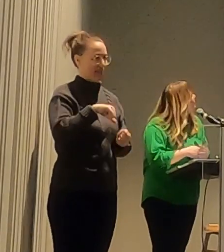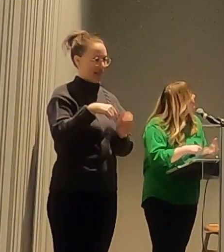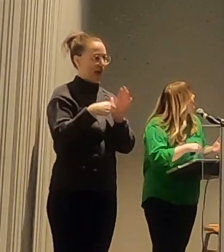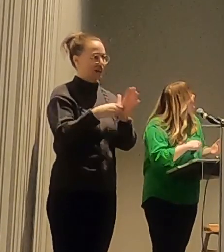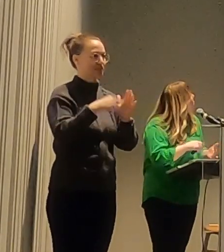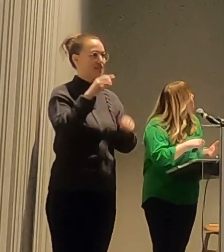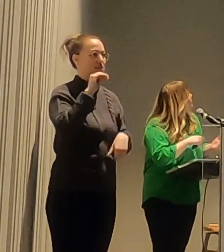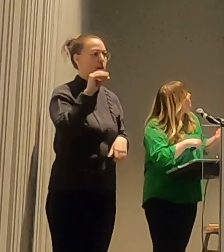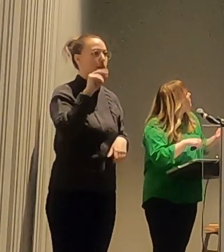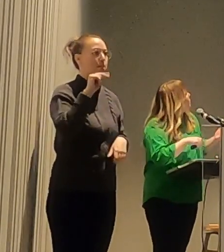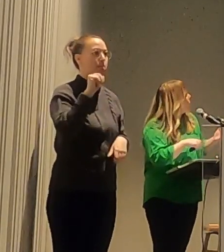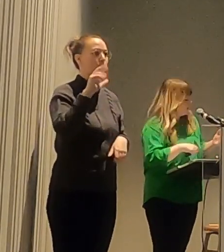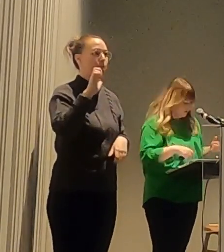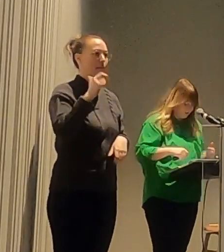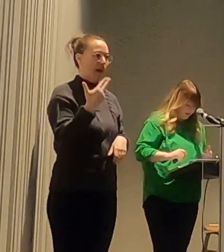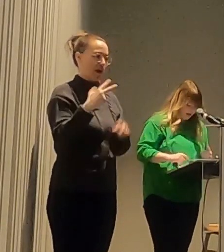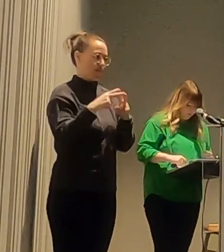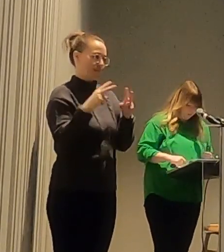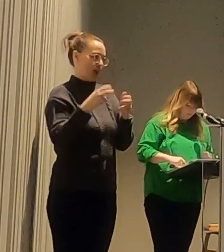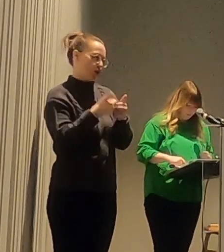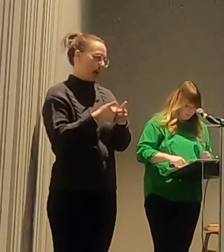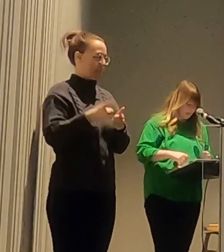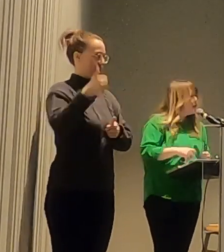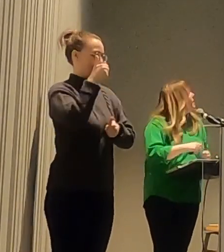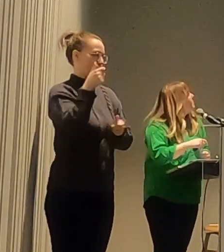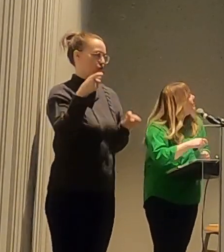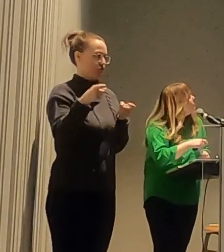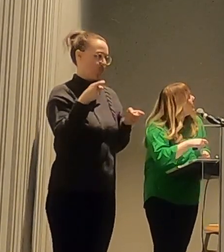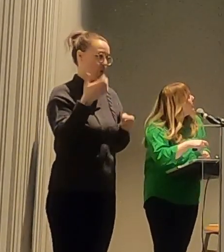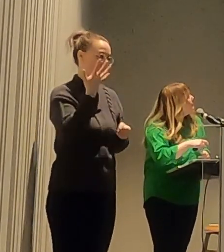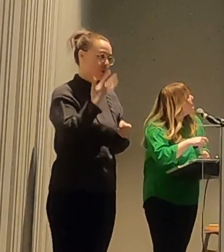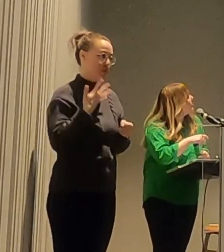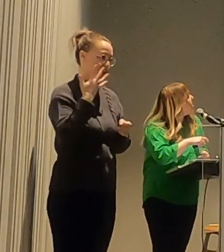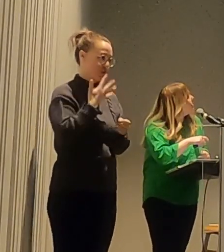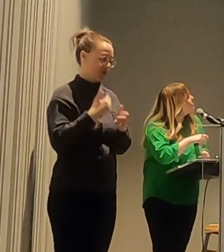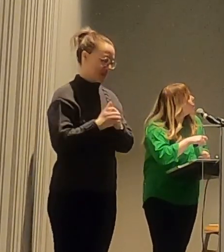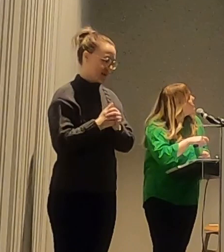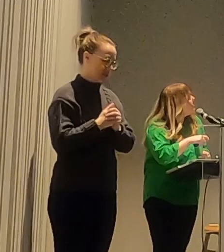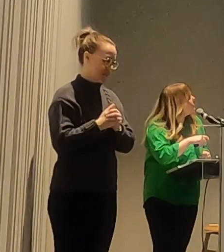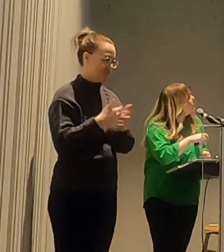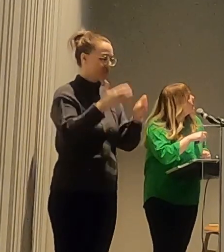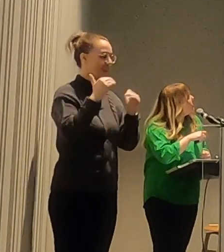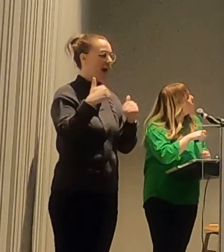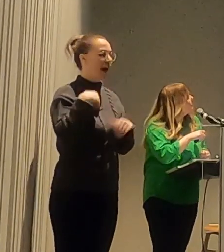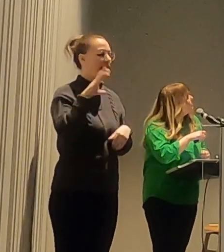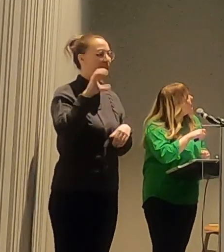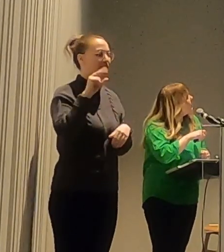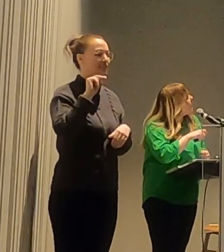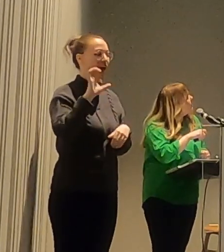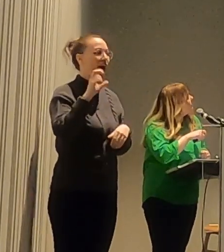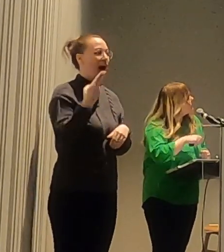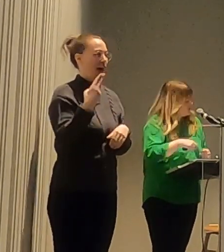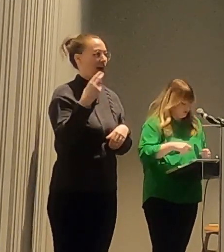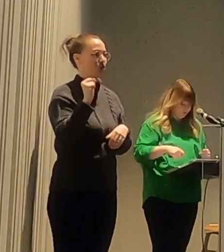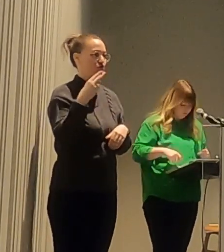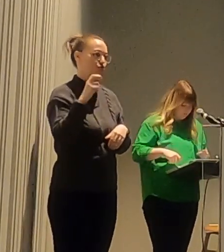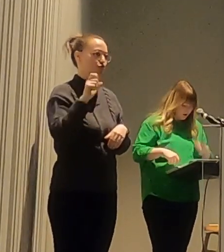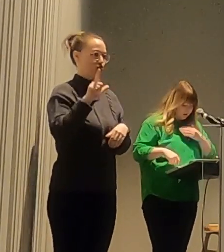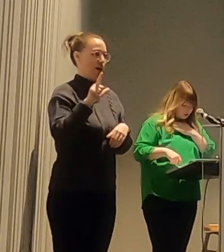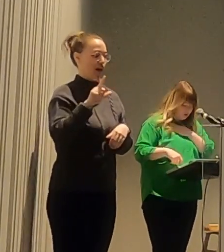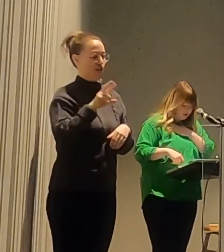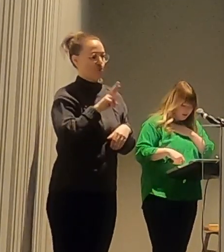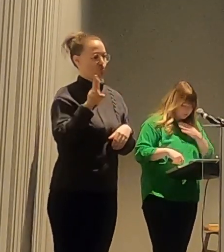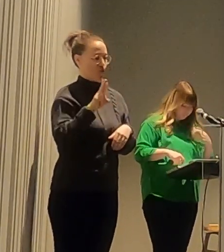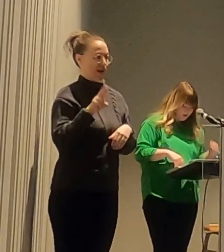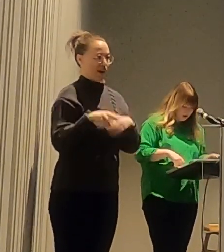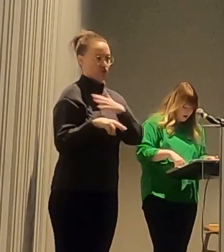monarch, very imperial and royal looking. Then we have the conch here, up in the right hand,